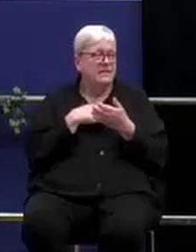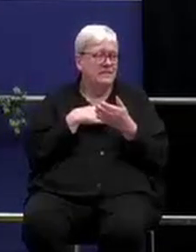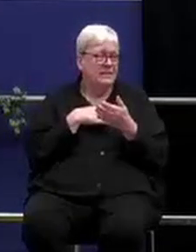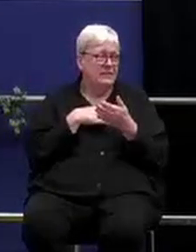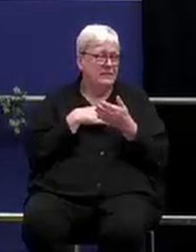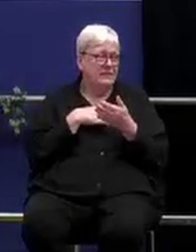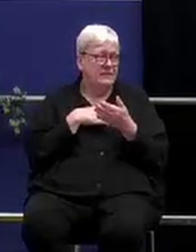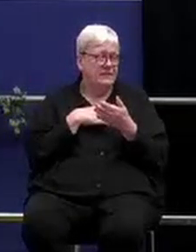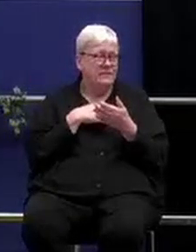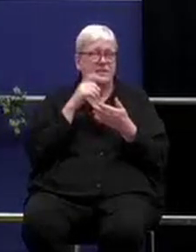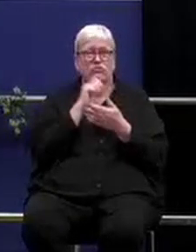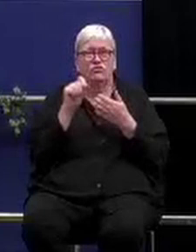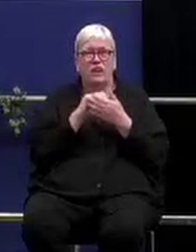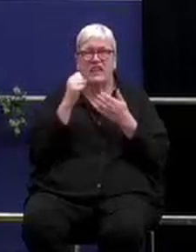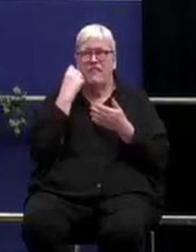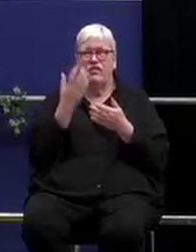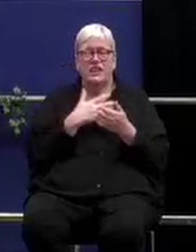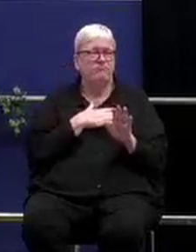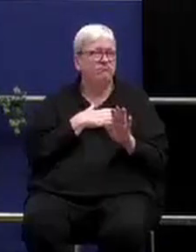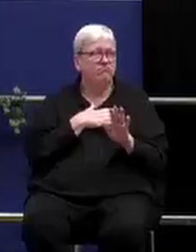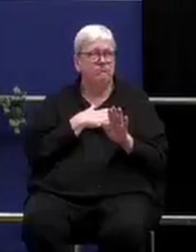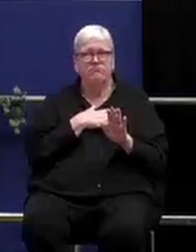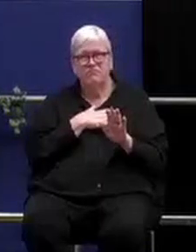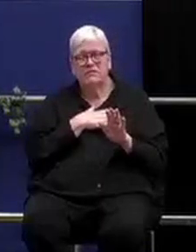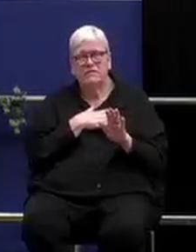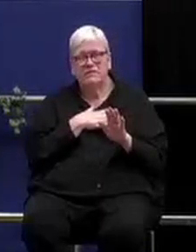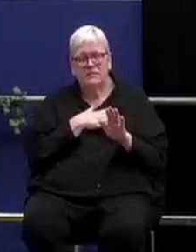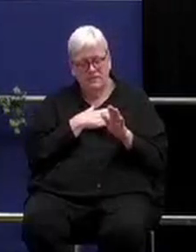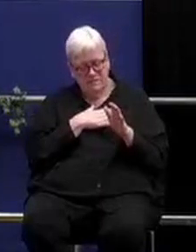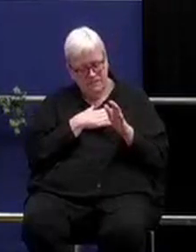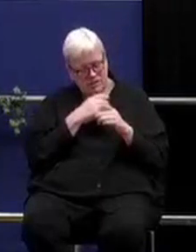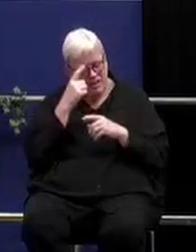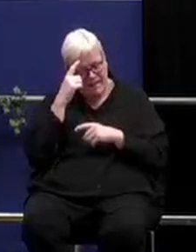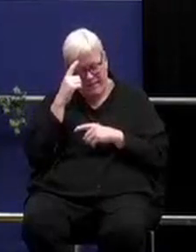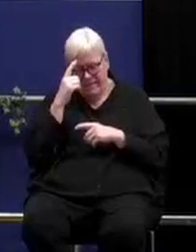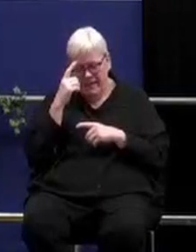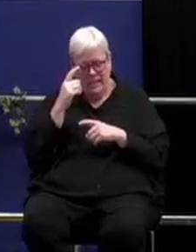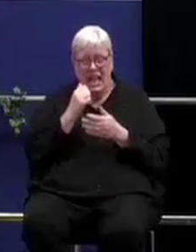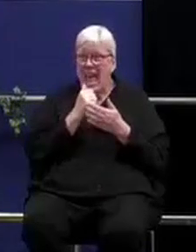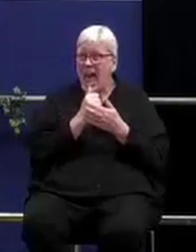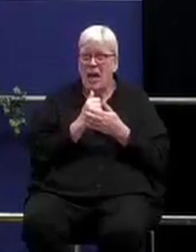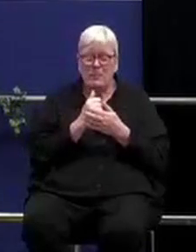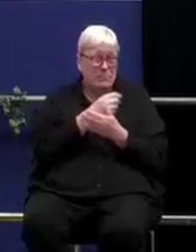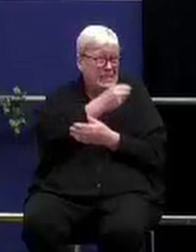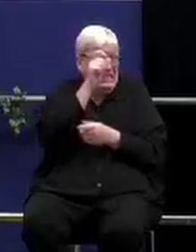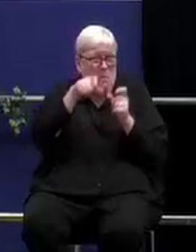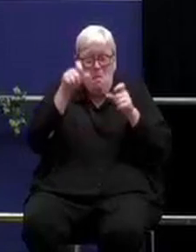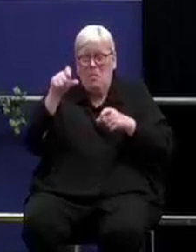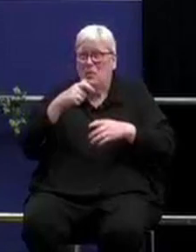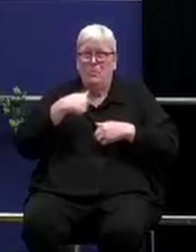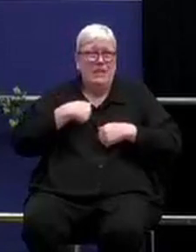you, write every day. I hate that piece of advice. I don't think it serves anyone. Some people, maybe it does, but not for